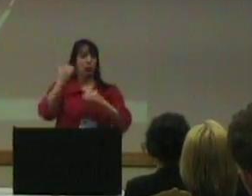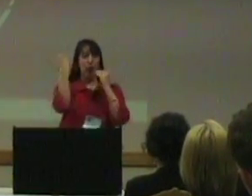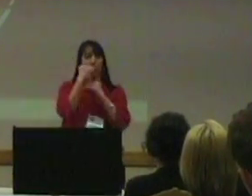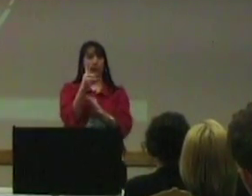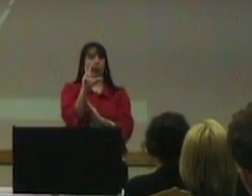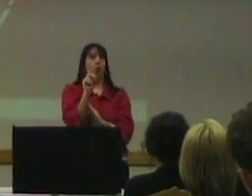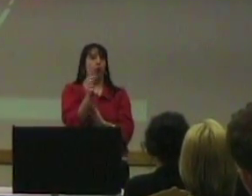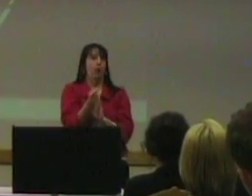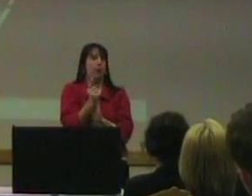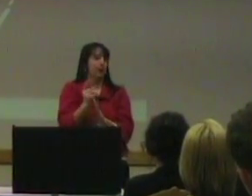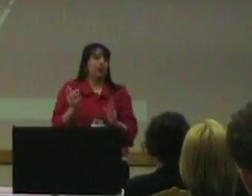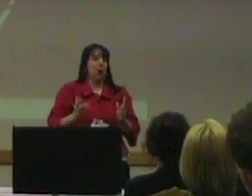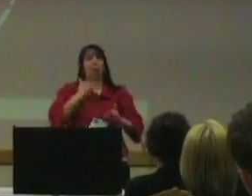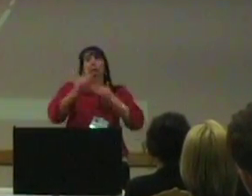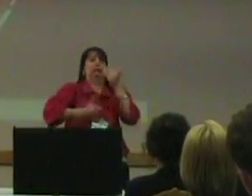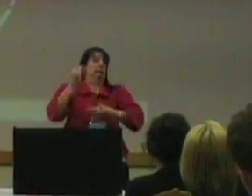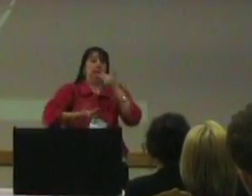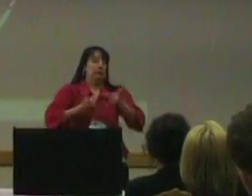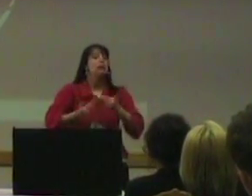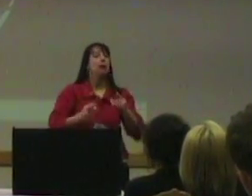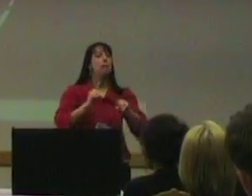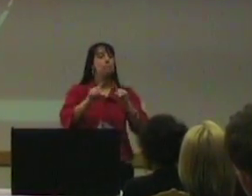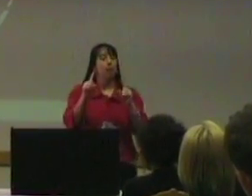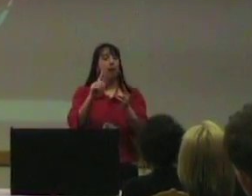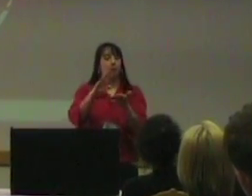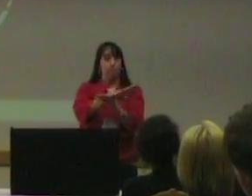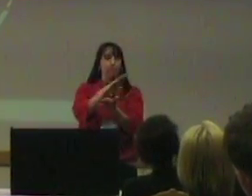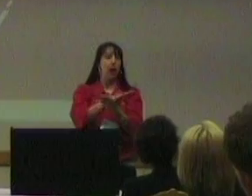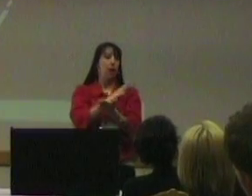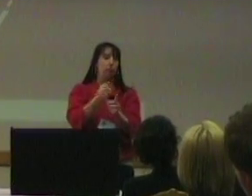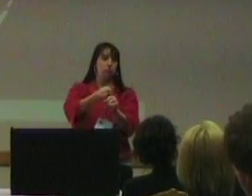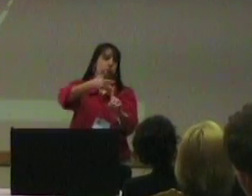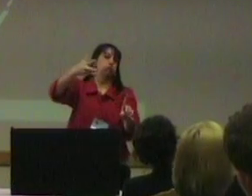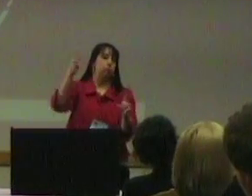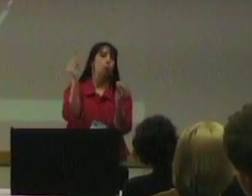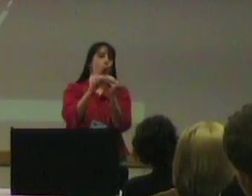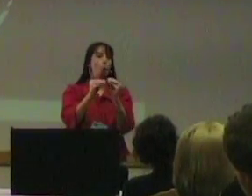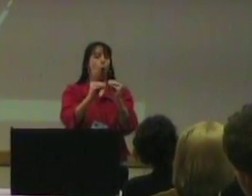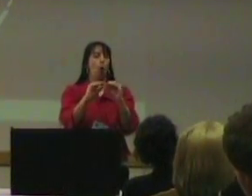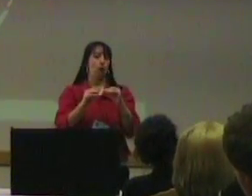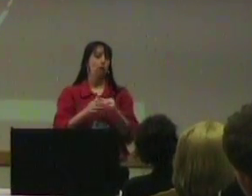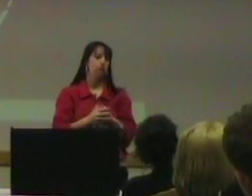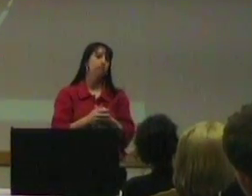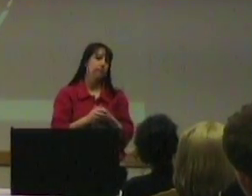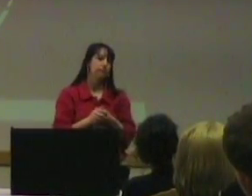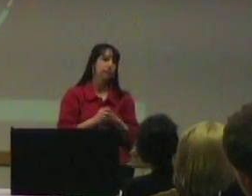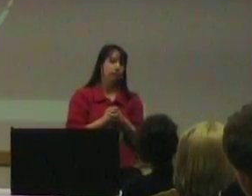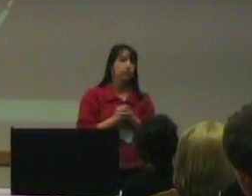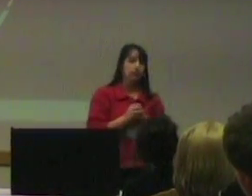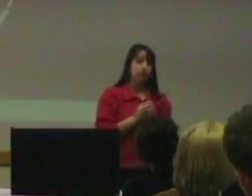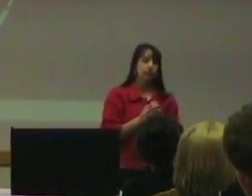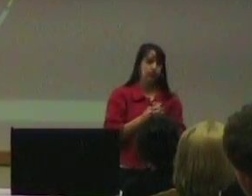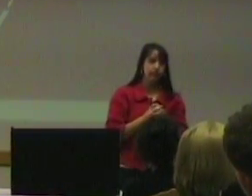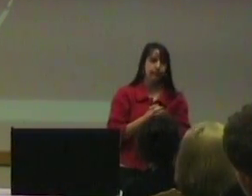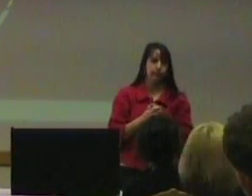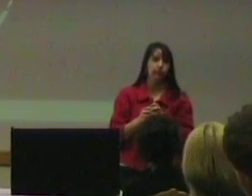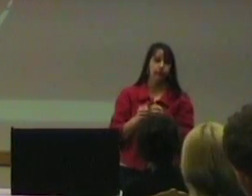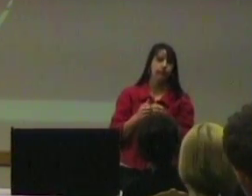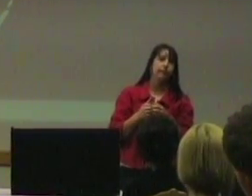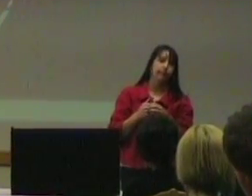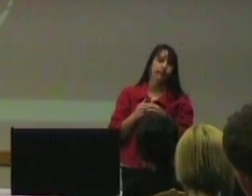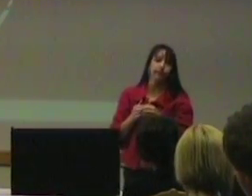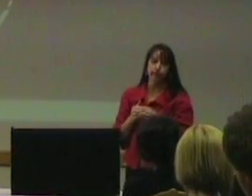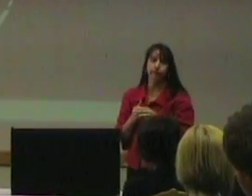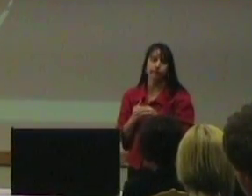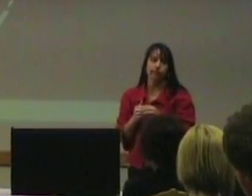lighting. For example, this presentation was only 30 minutes, so we didn't have time to explain all of that, but our paper does go more